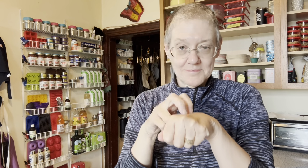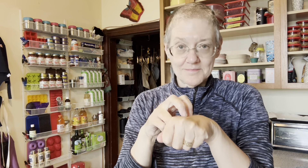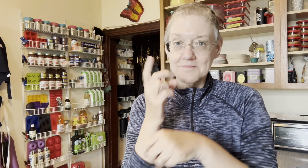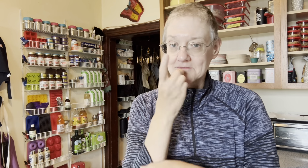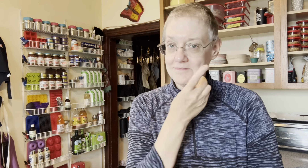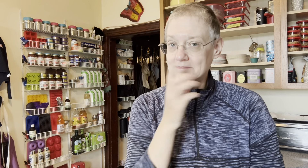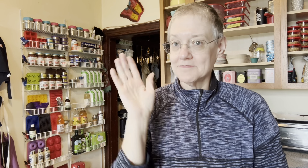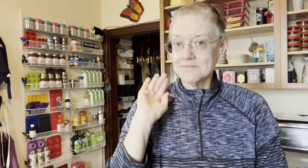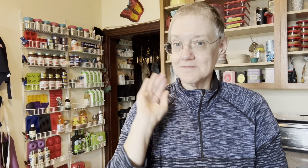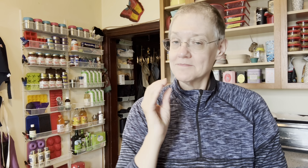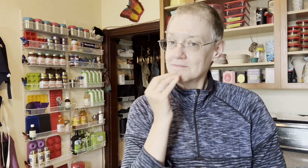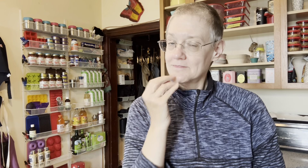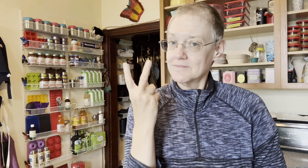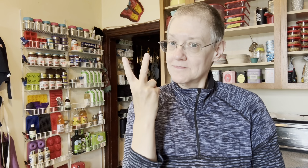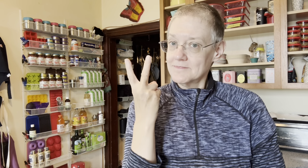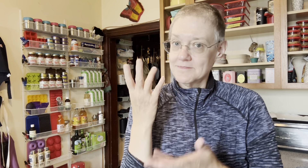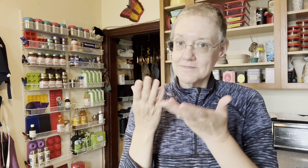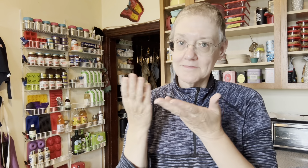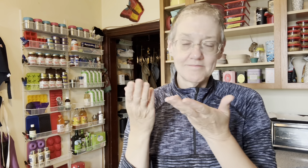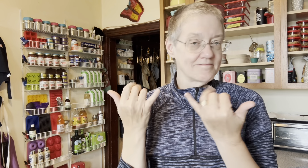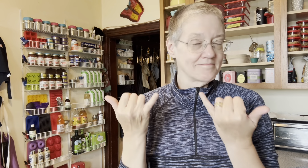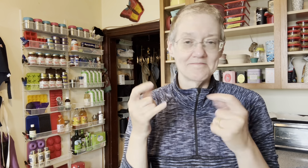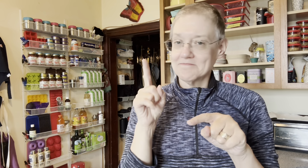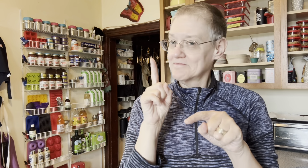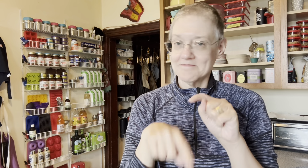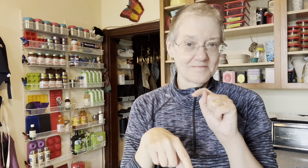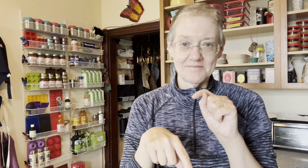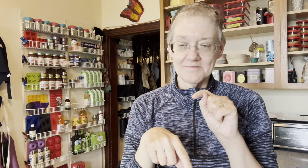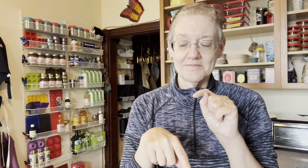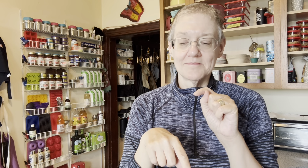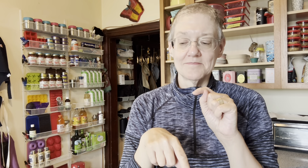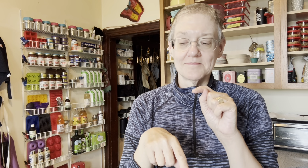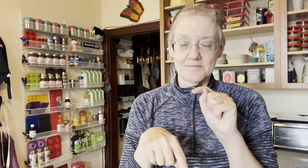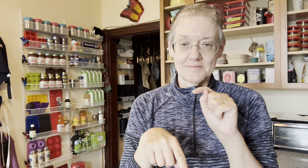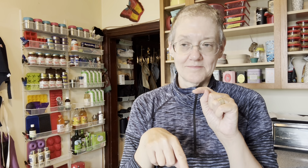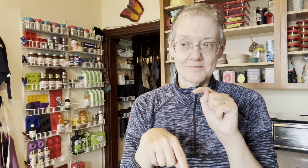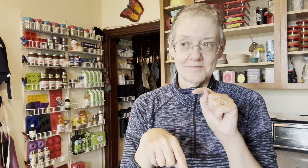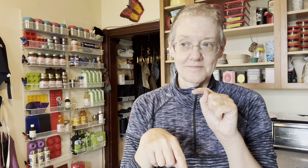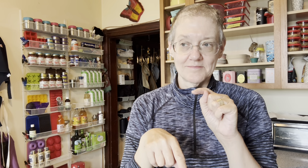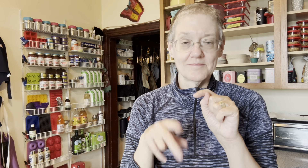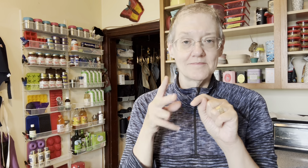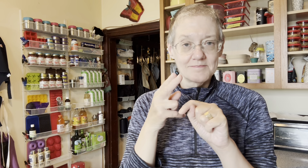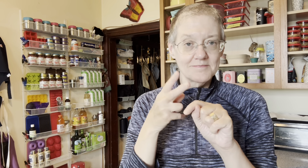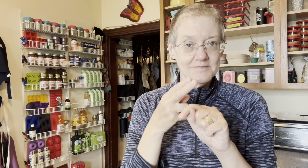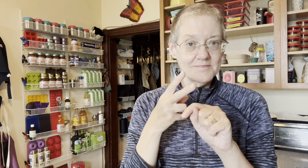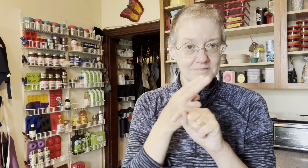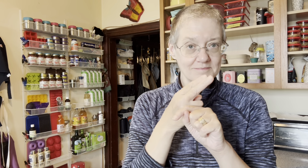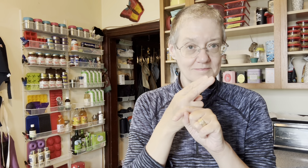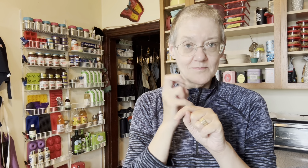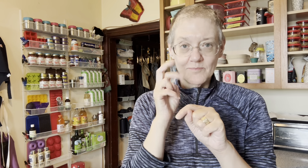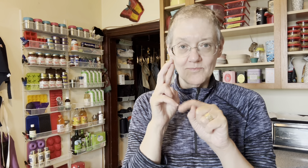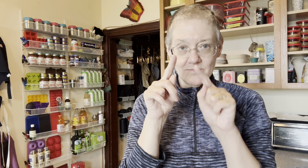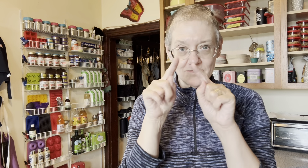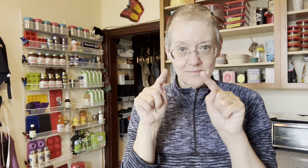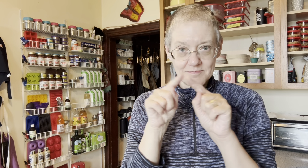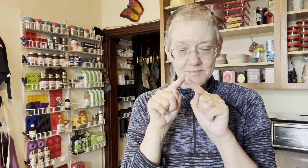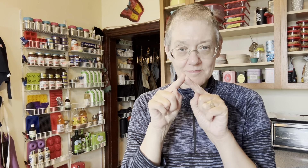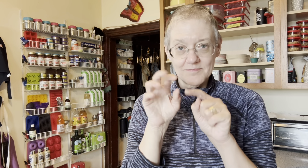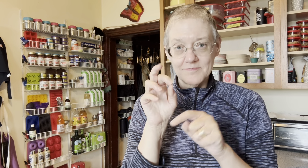oil. And Dale used to eat 2 servings, but he can't handle that many carbs now. And they